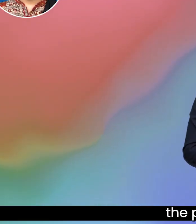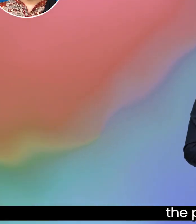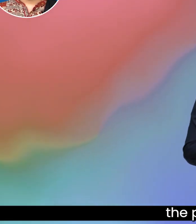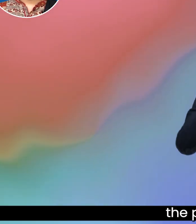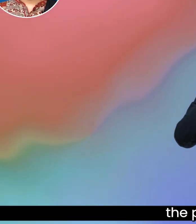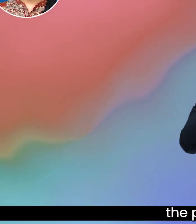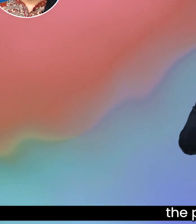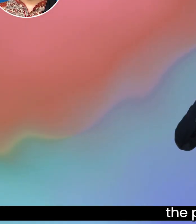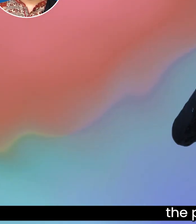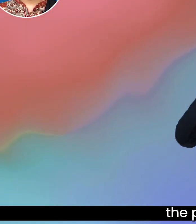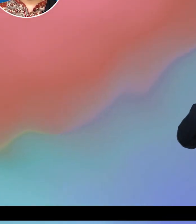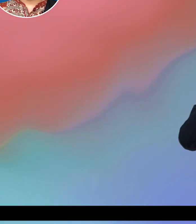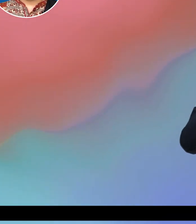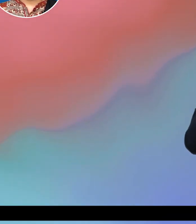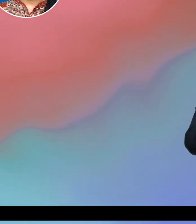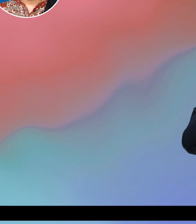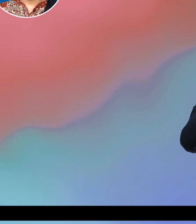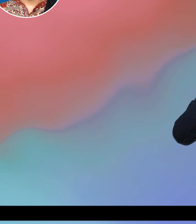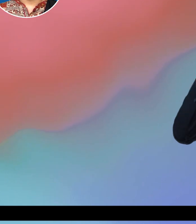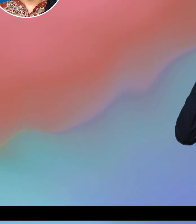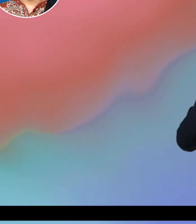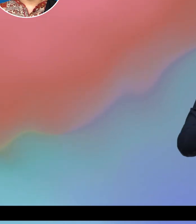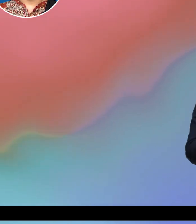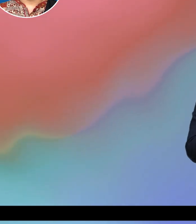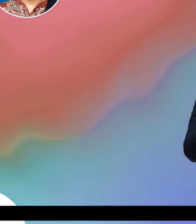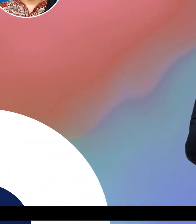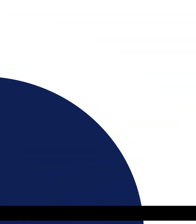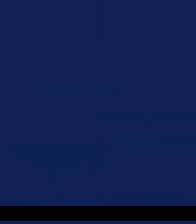the propagation of plants such as